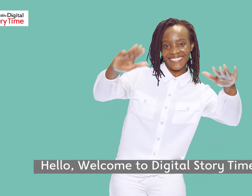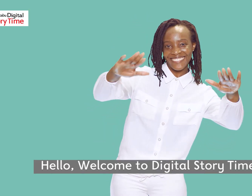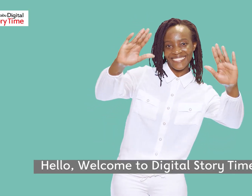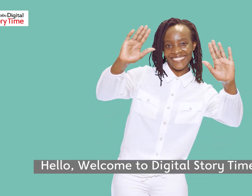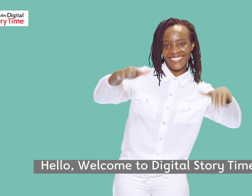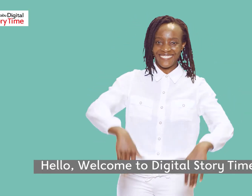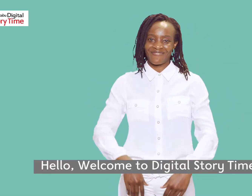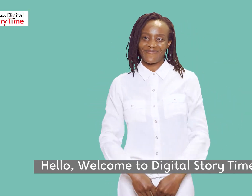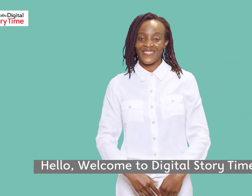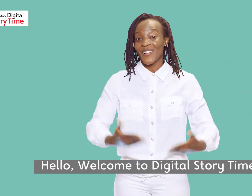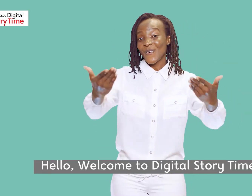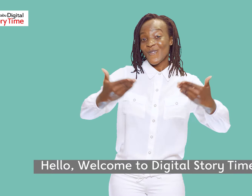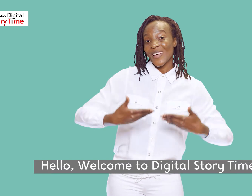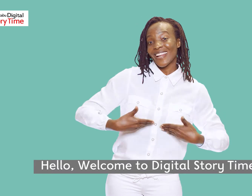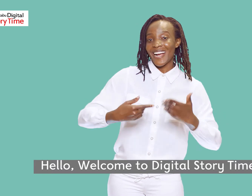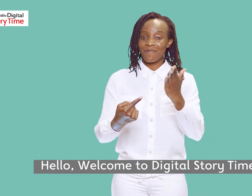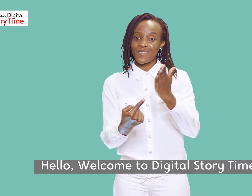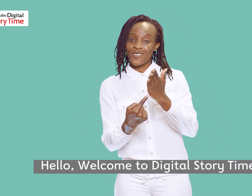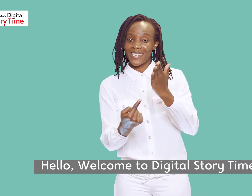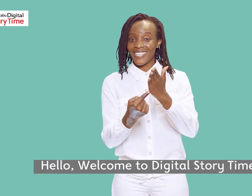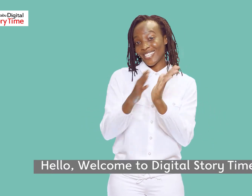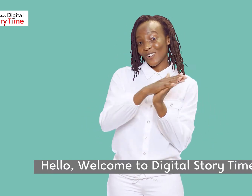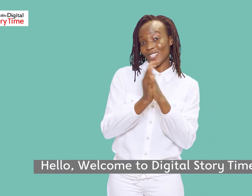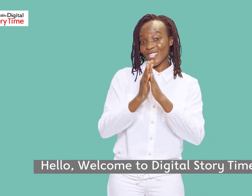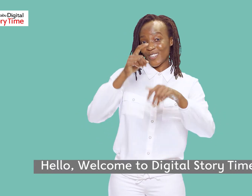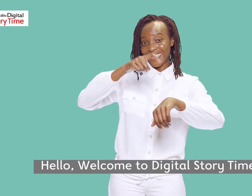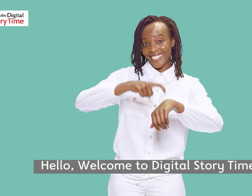Hello! Welcome to Digital Storytime.